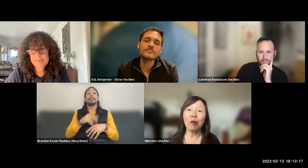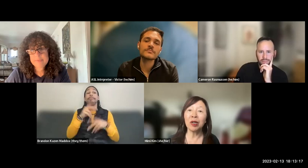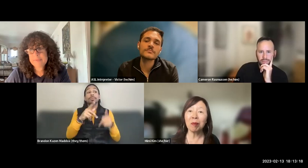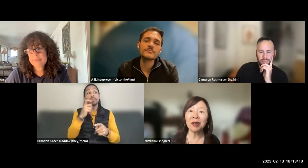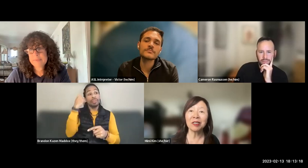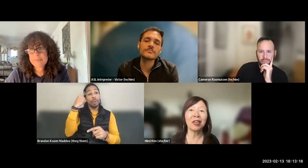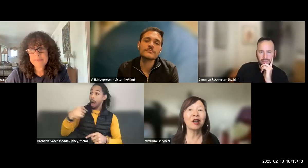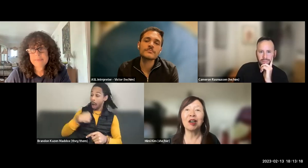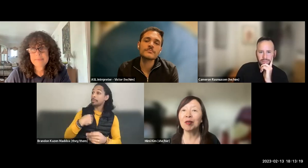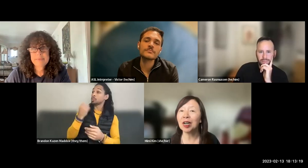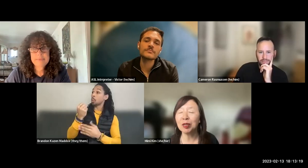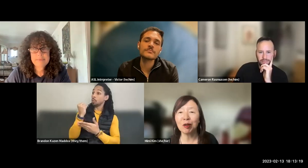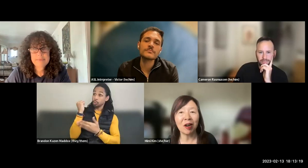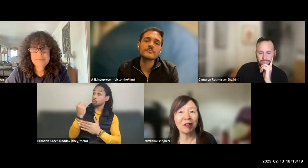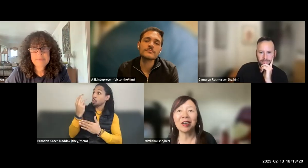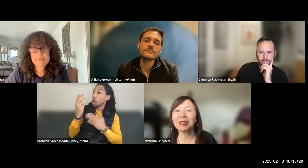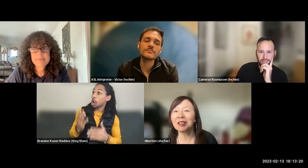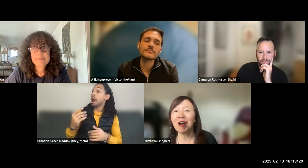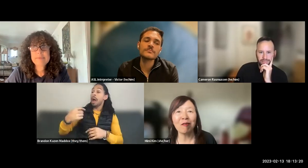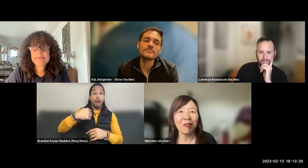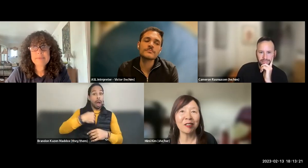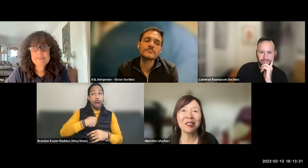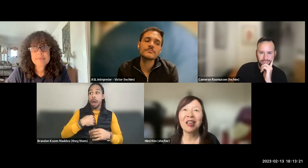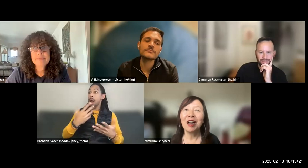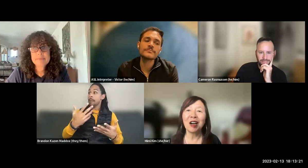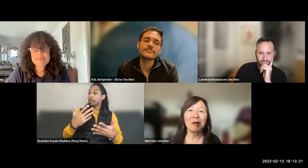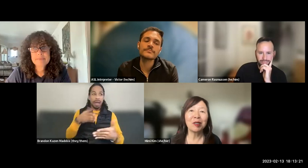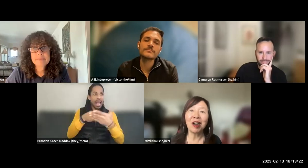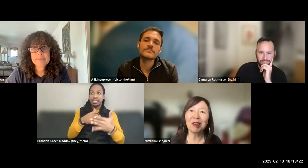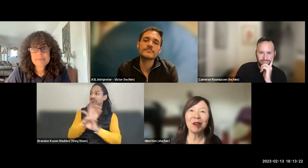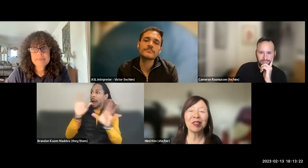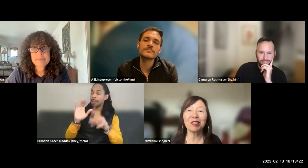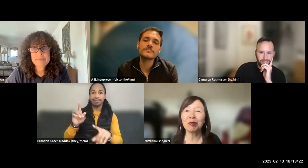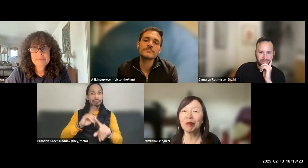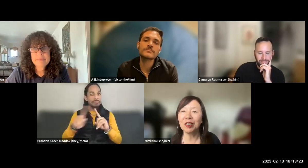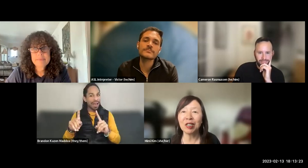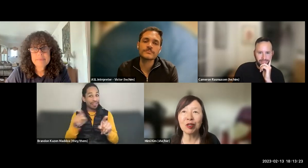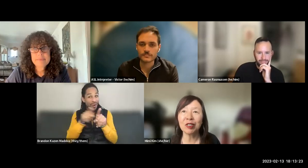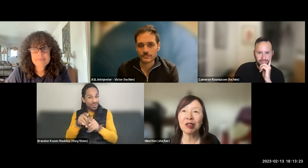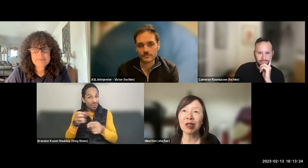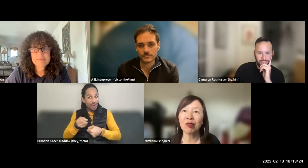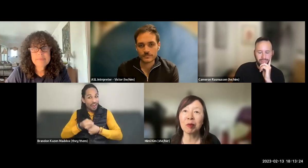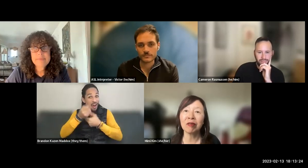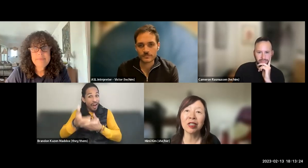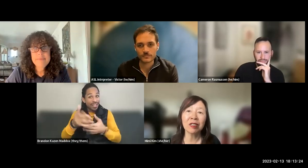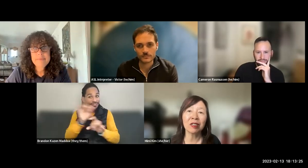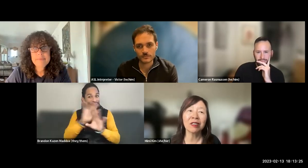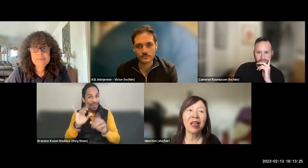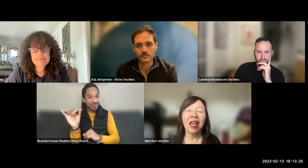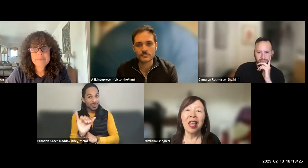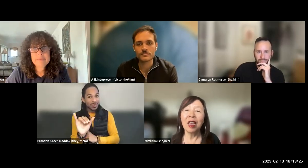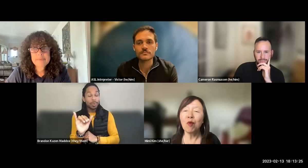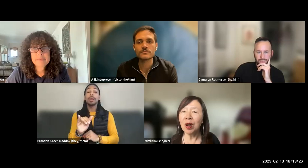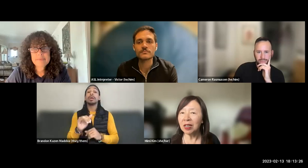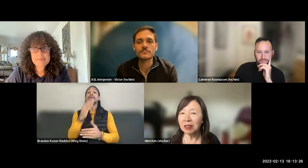have opened up by saying, oh, come to our next conference, talk about this. We're really interested in transformative